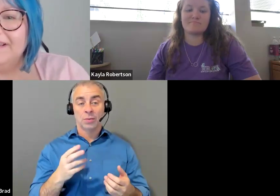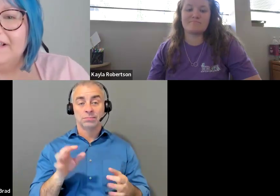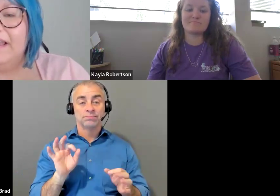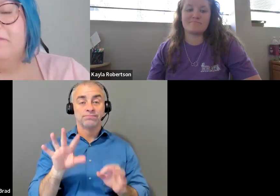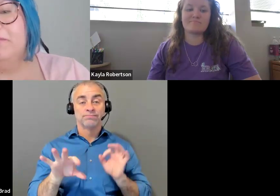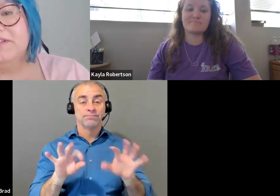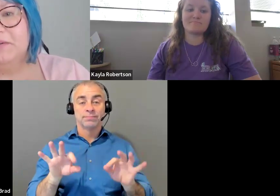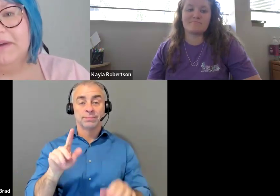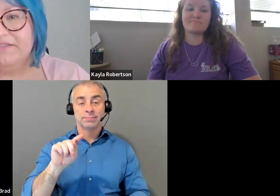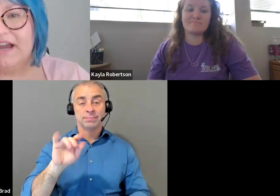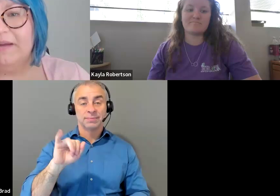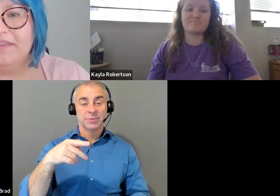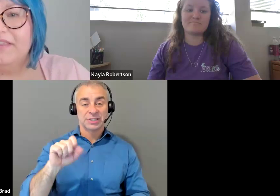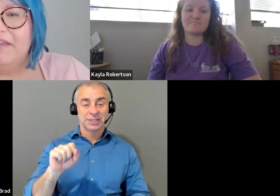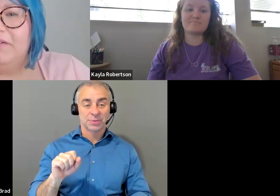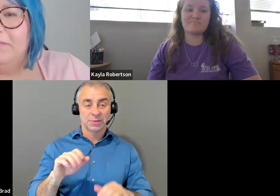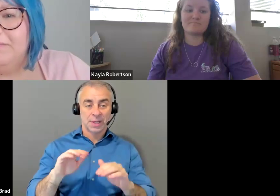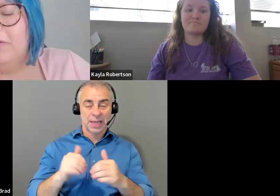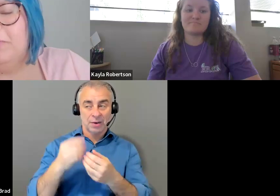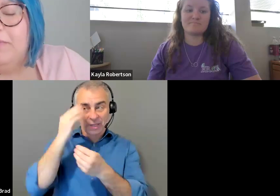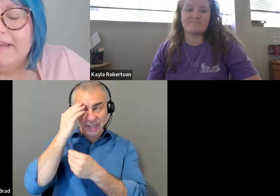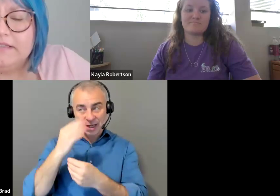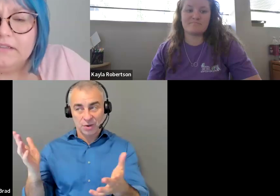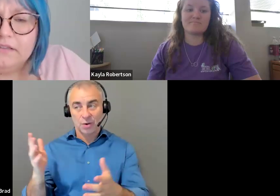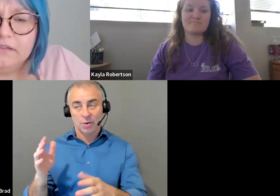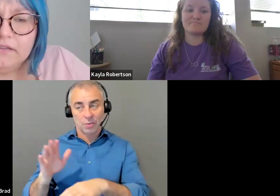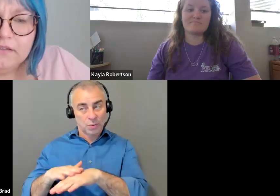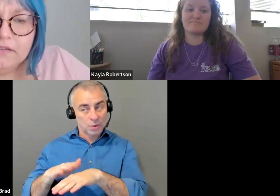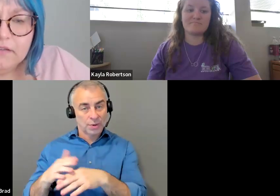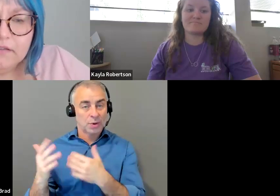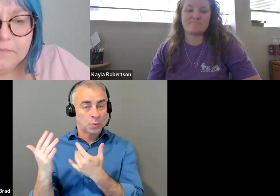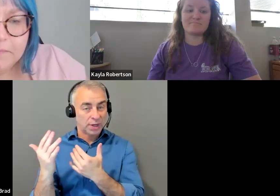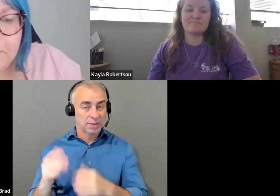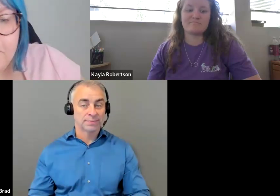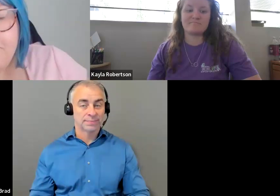to let folks know ahead of time that there'll be a wait?